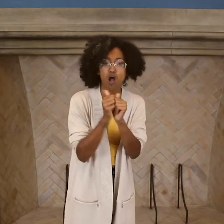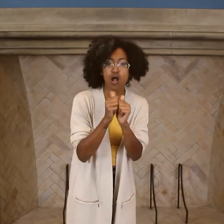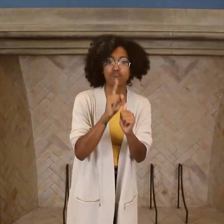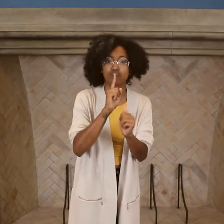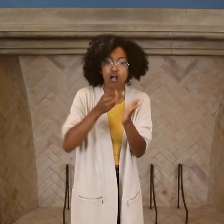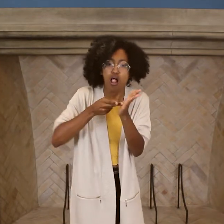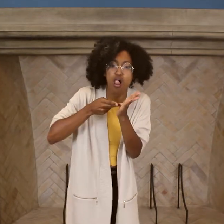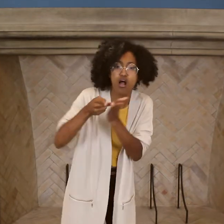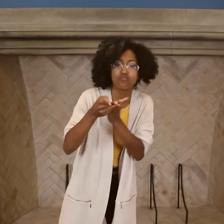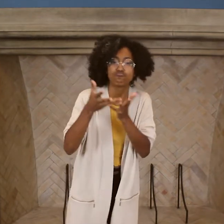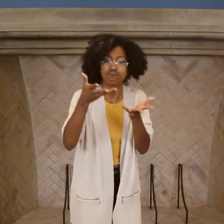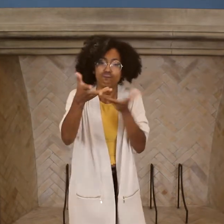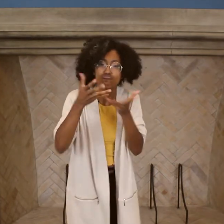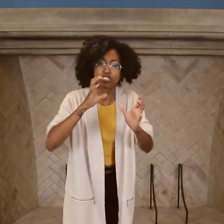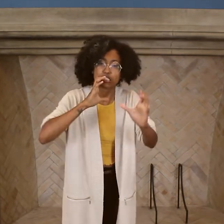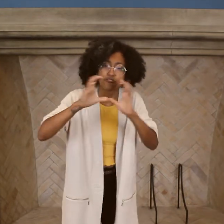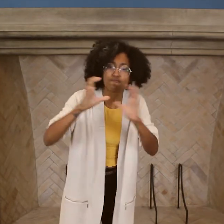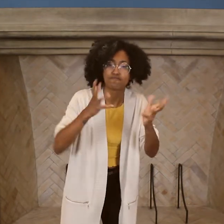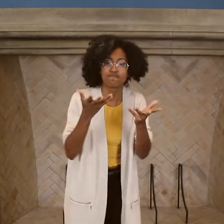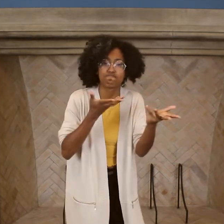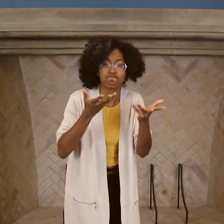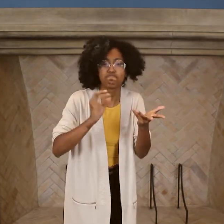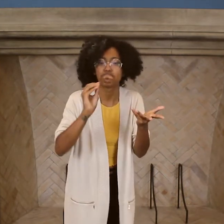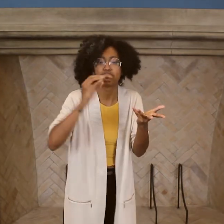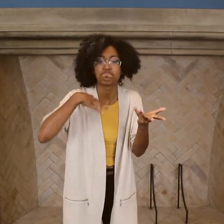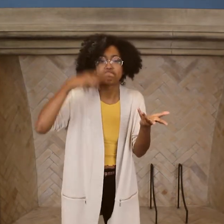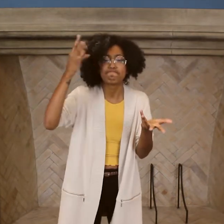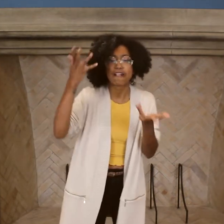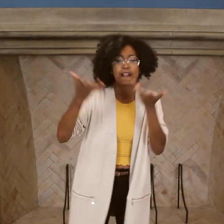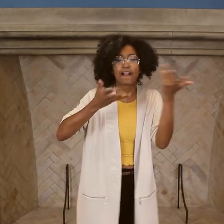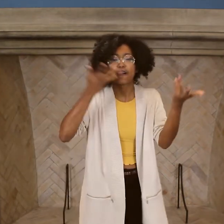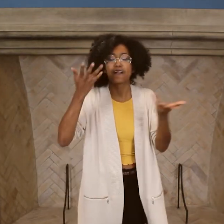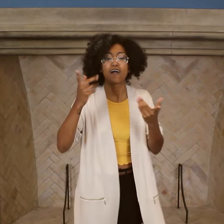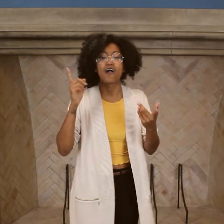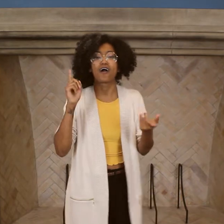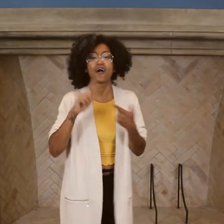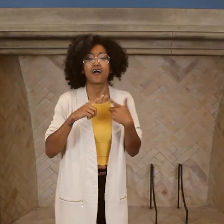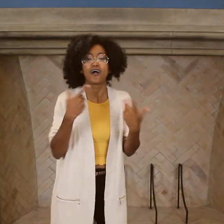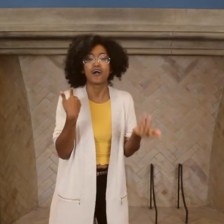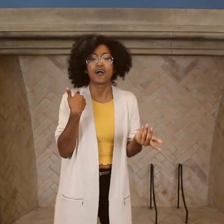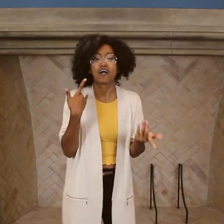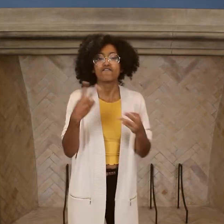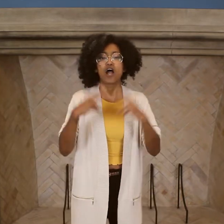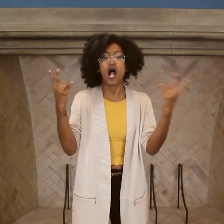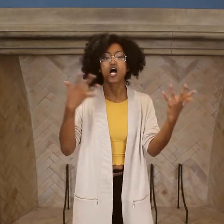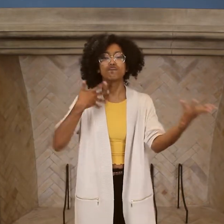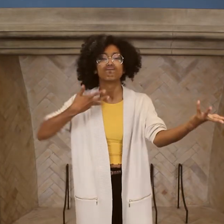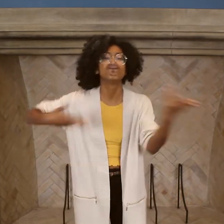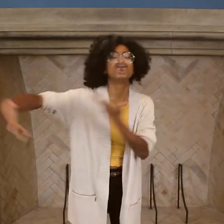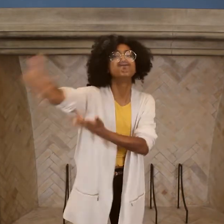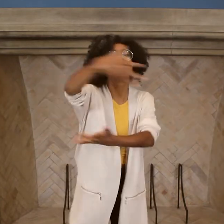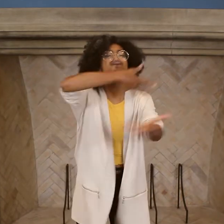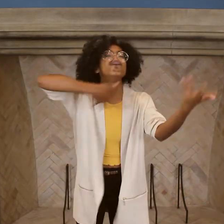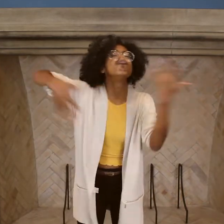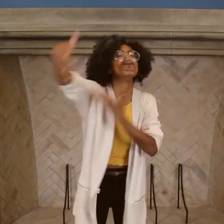And, you know, even I didn't really understand about having a good friendship and being honest with people.